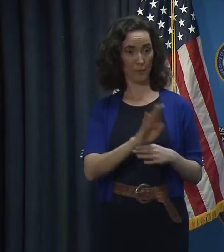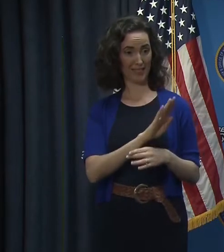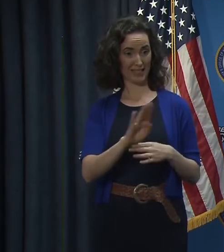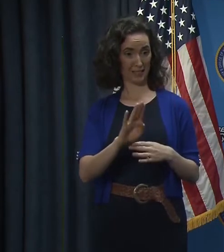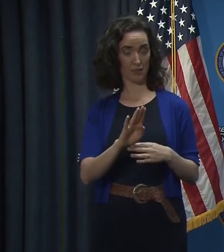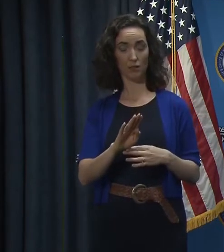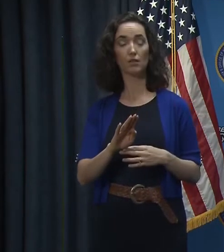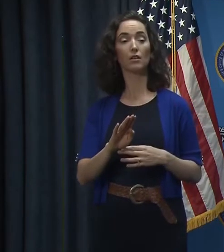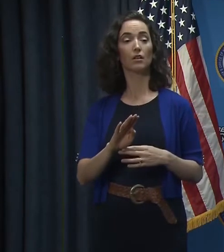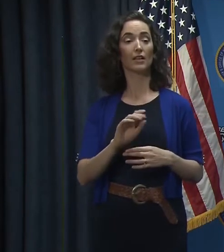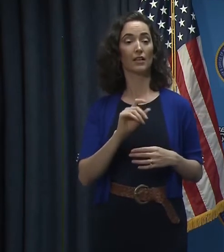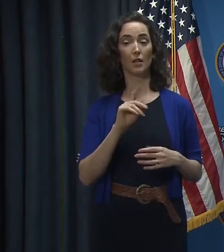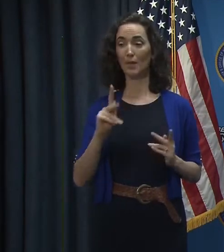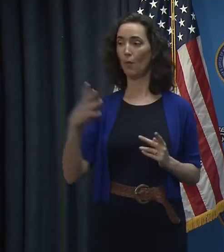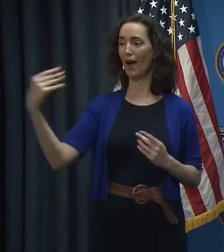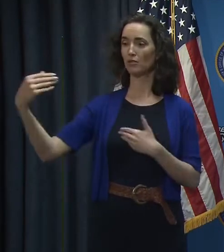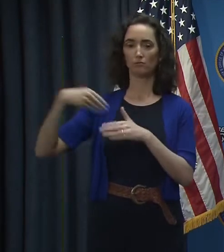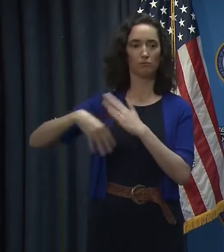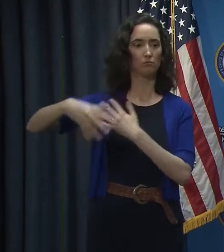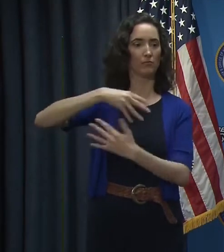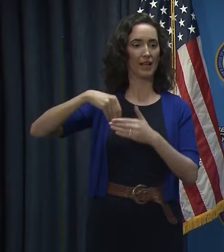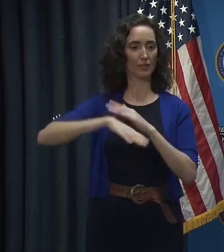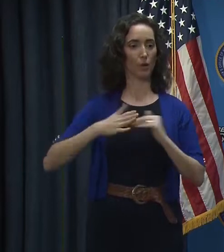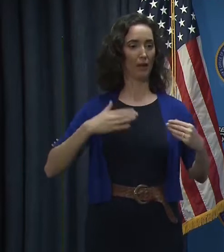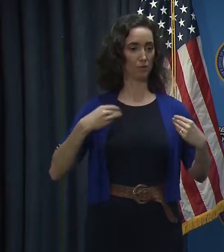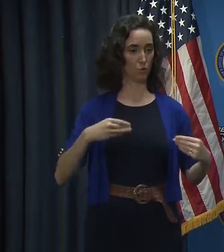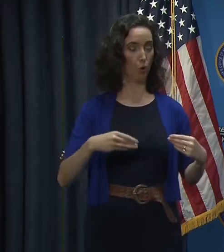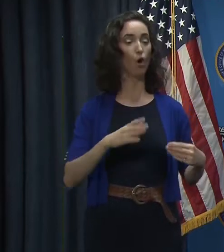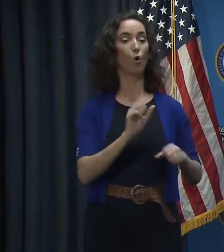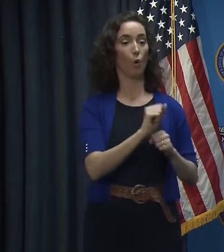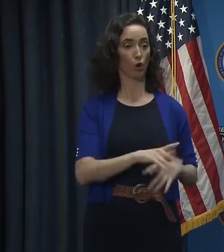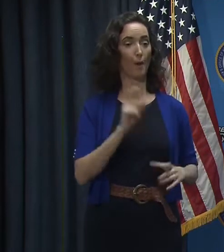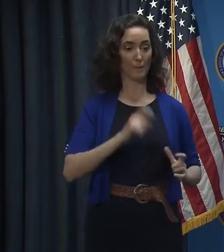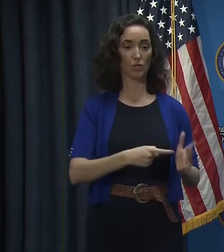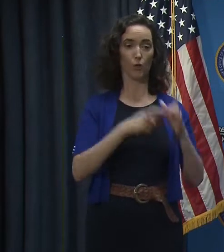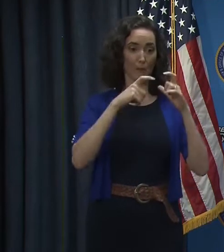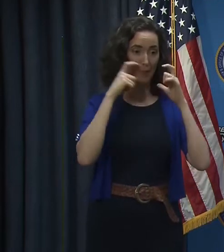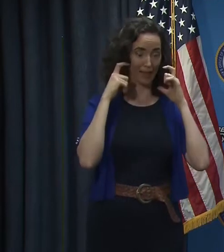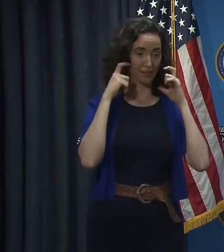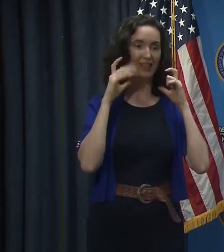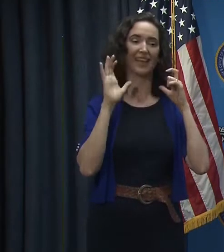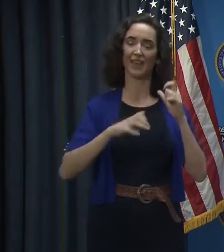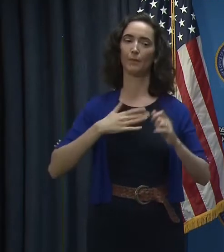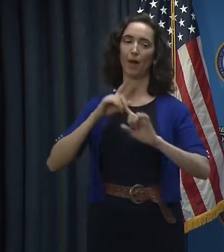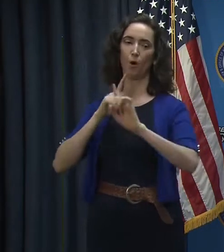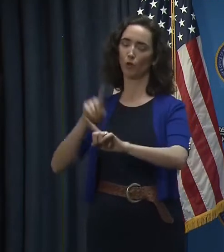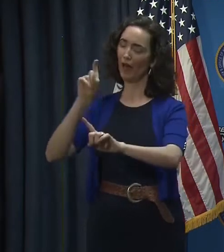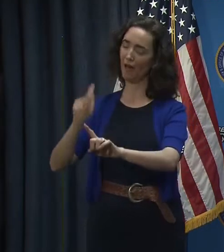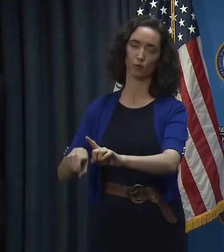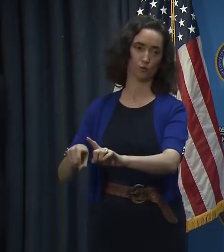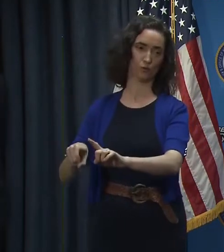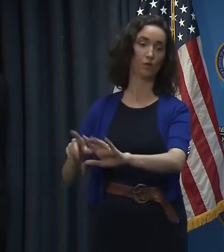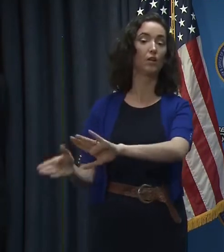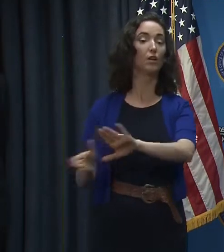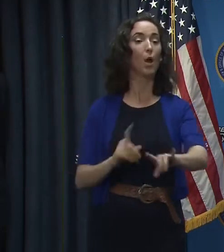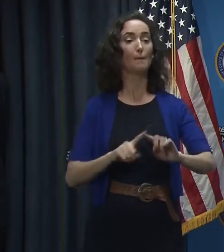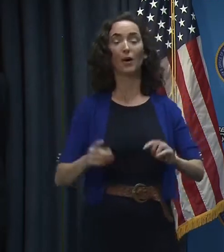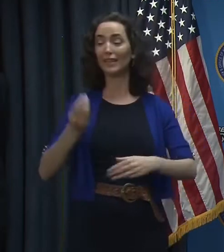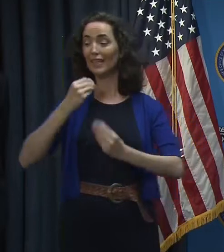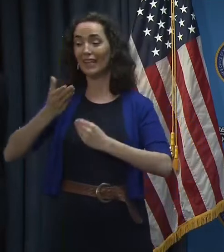order. That's required. With respect to eating on premises,